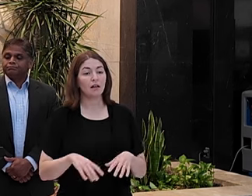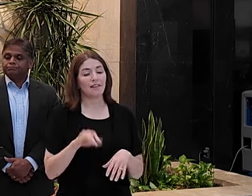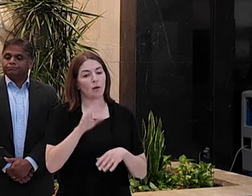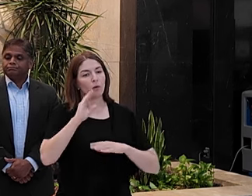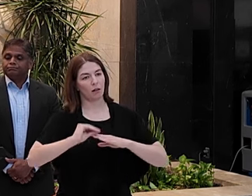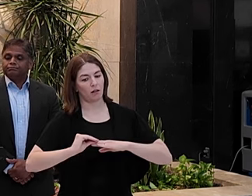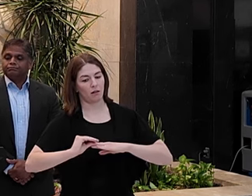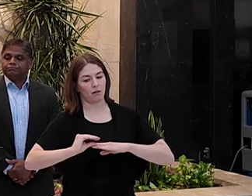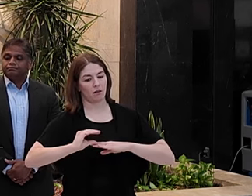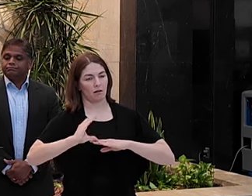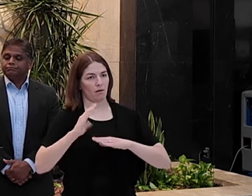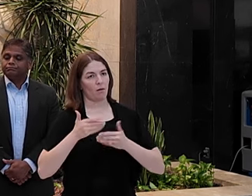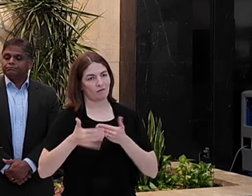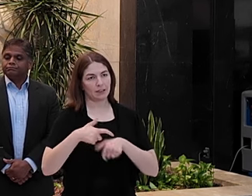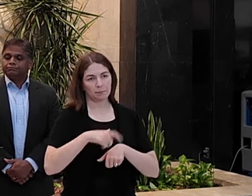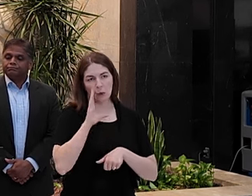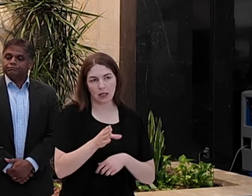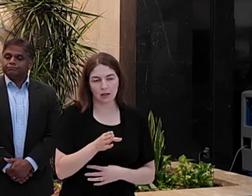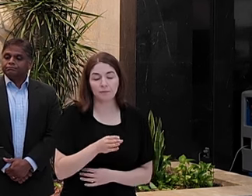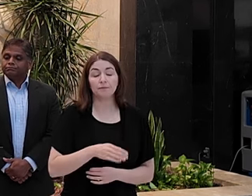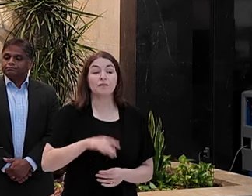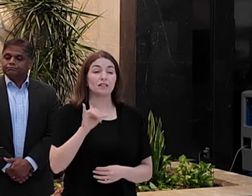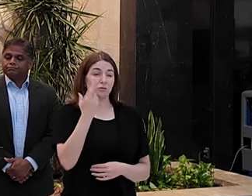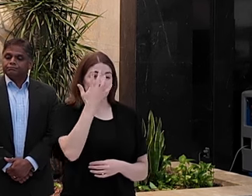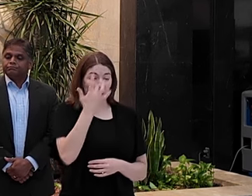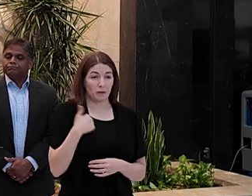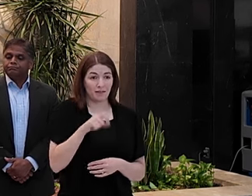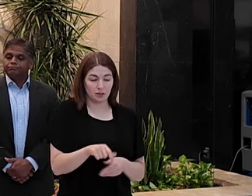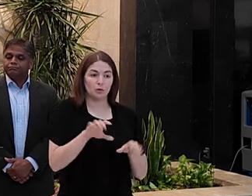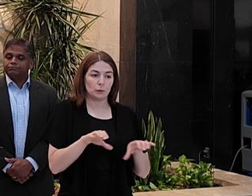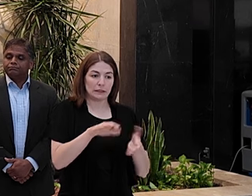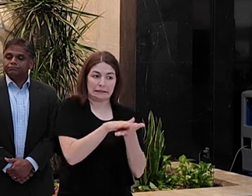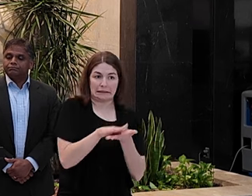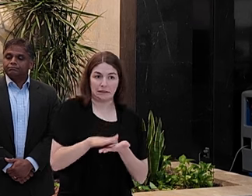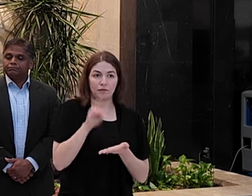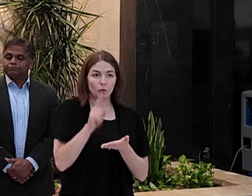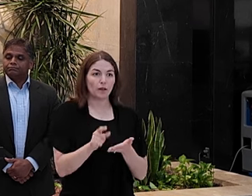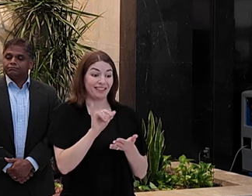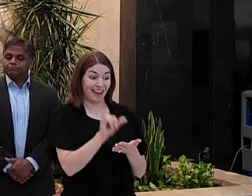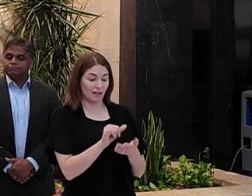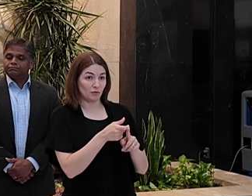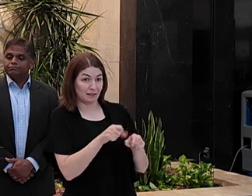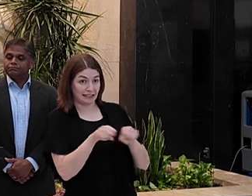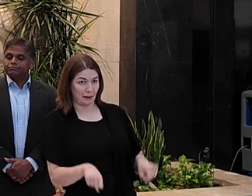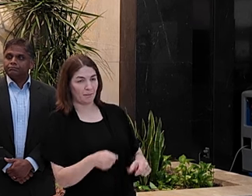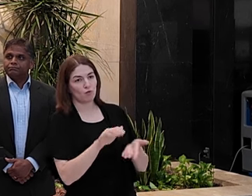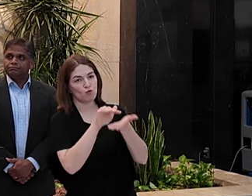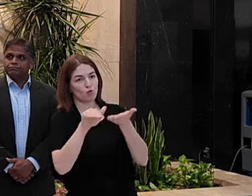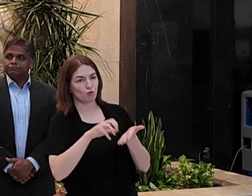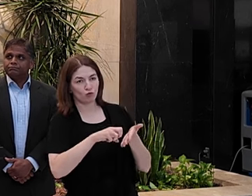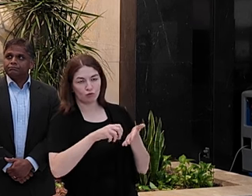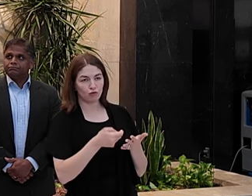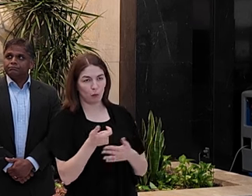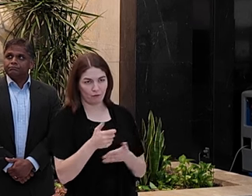over time. That's why there's a need to go through and do the cleaning efforts to remove that from the system, so that it doesn't get dislodged and go